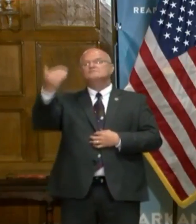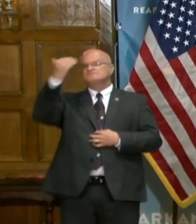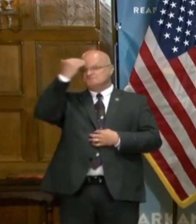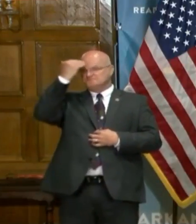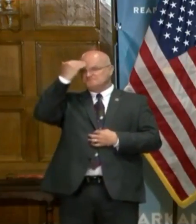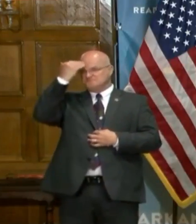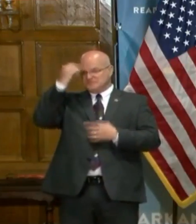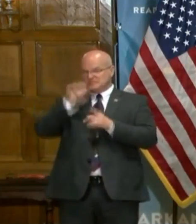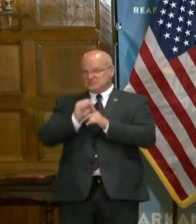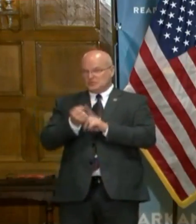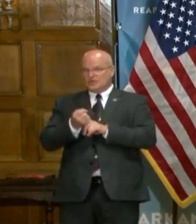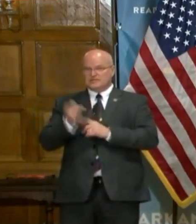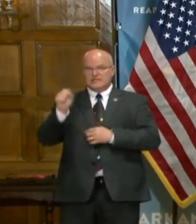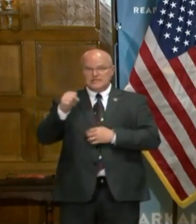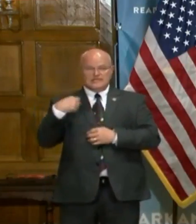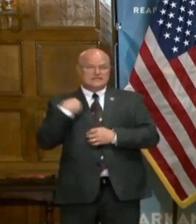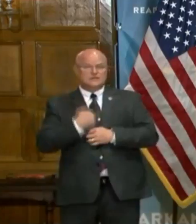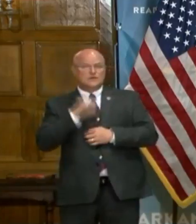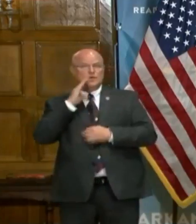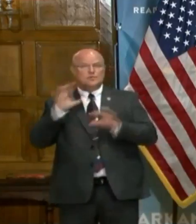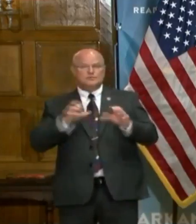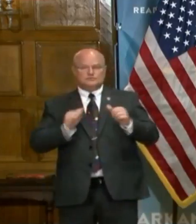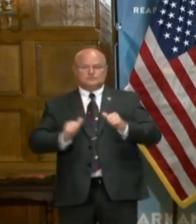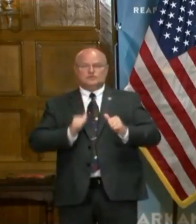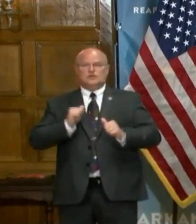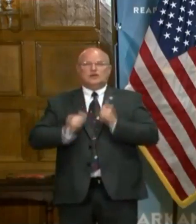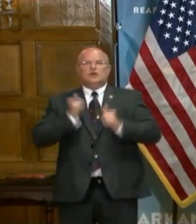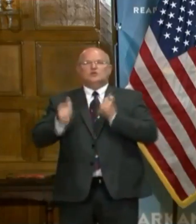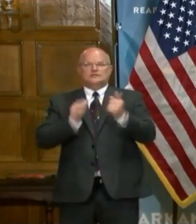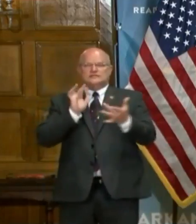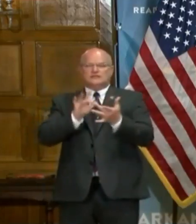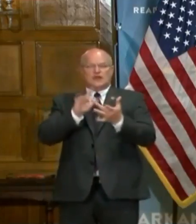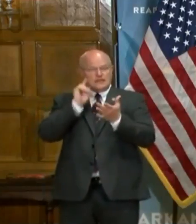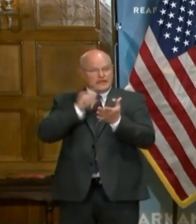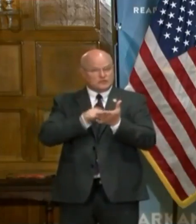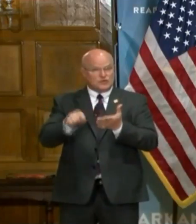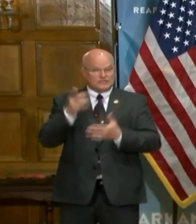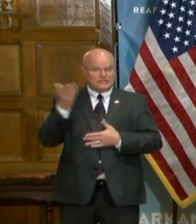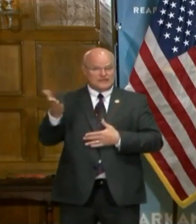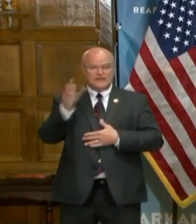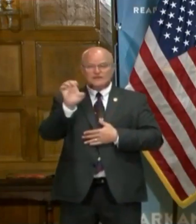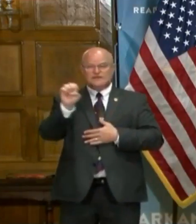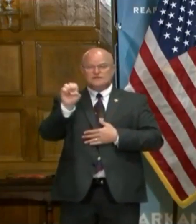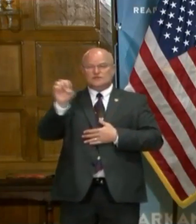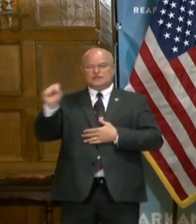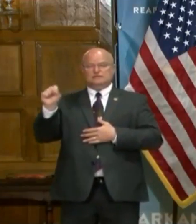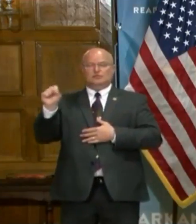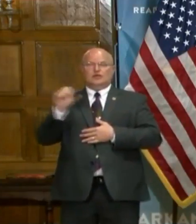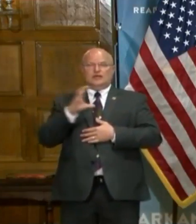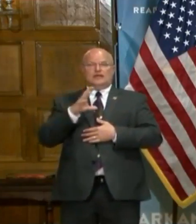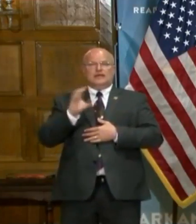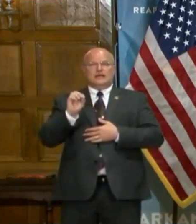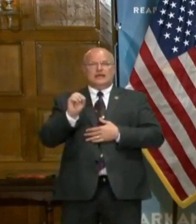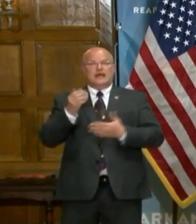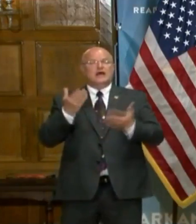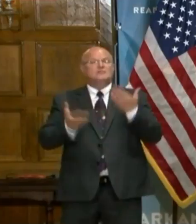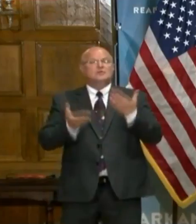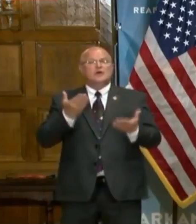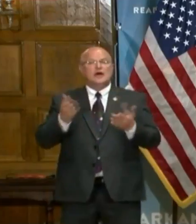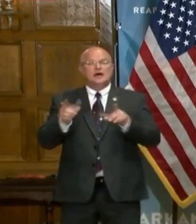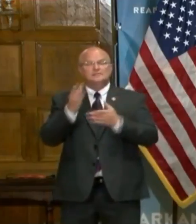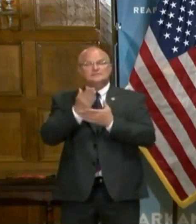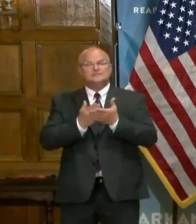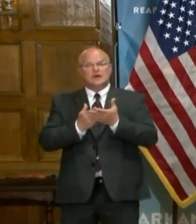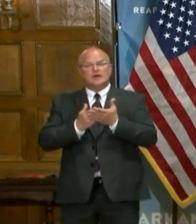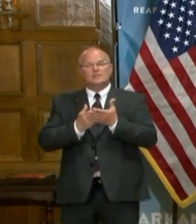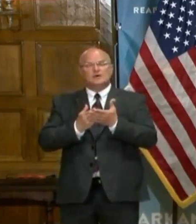of the situation, and yes, we will be doing aggressive contact tracing and perhaps even